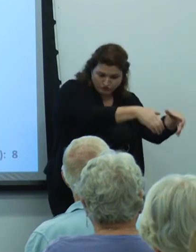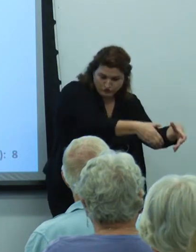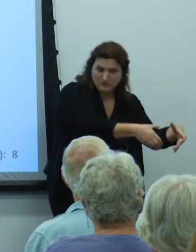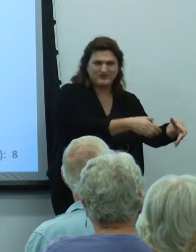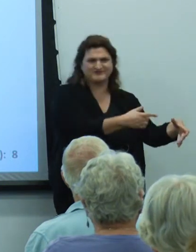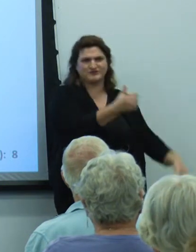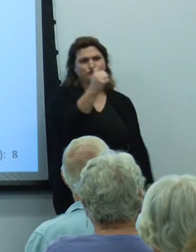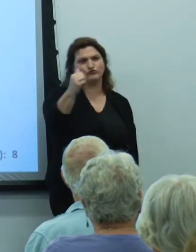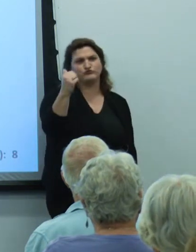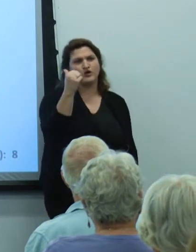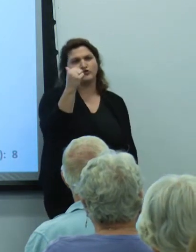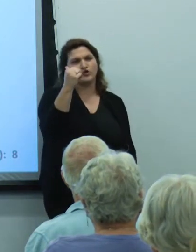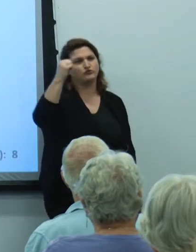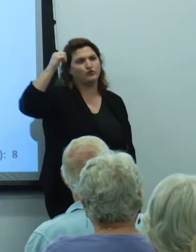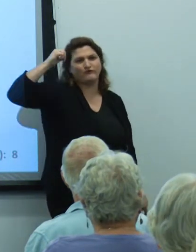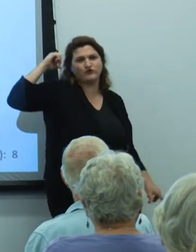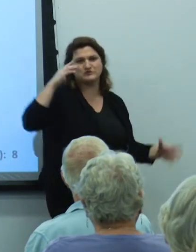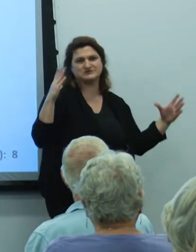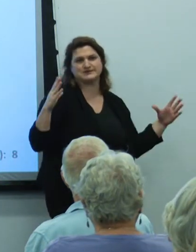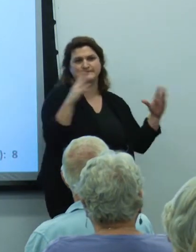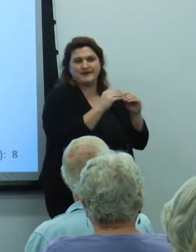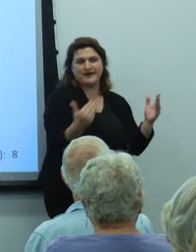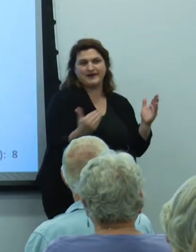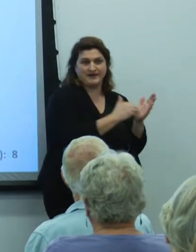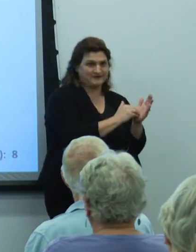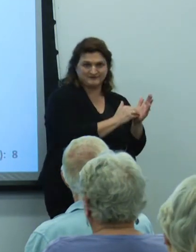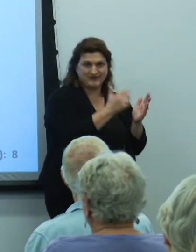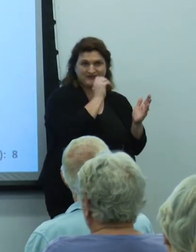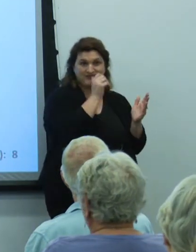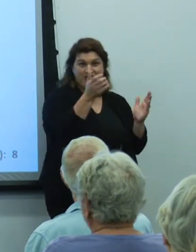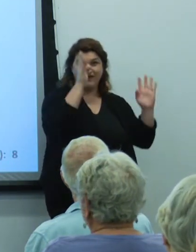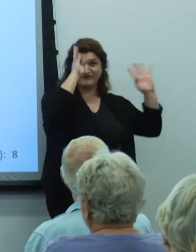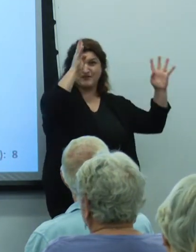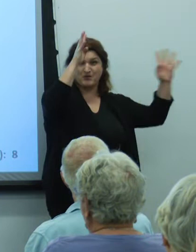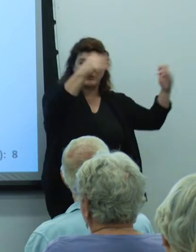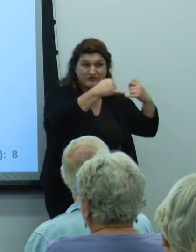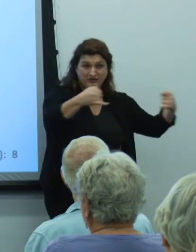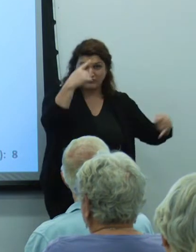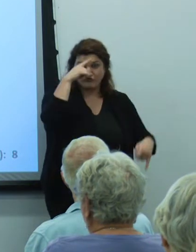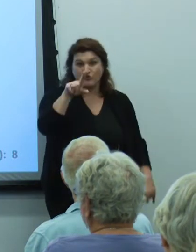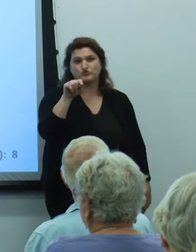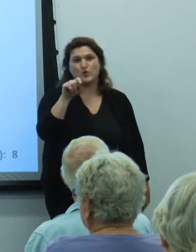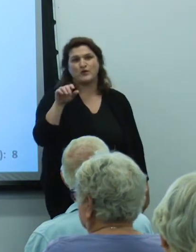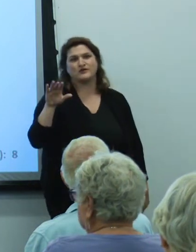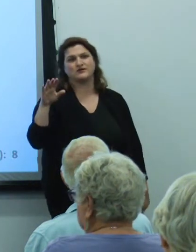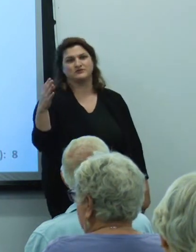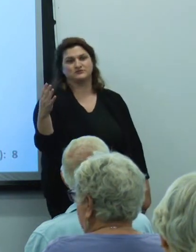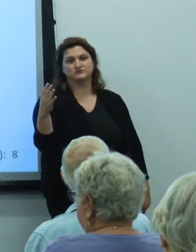and they haven't drawn the district lines for 2024. I don't know what will happen.